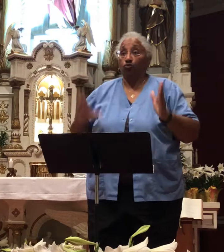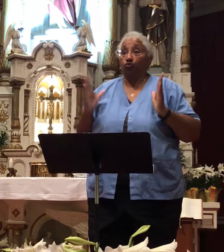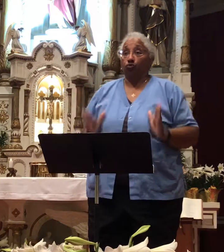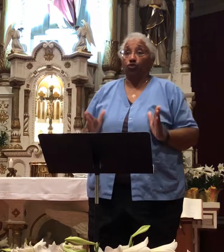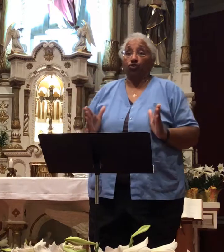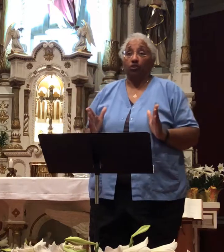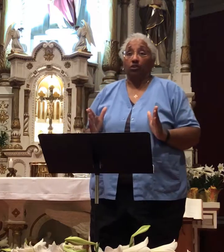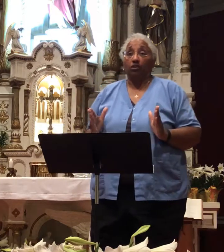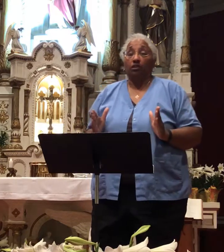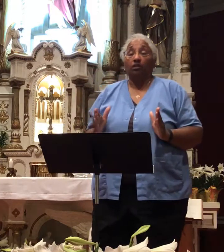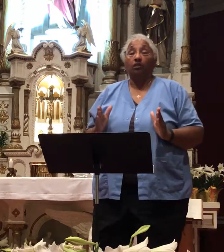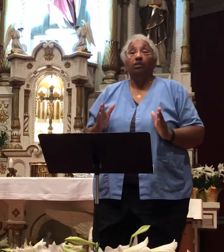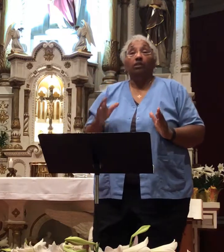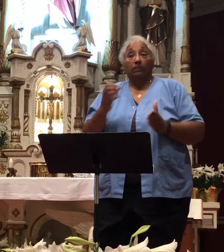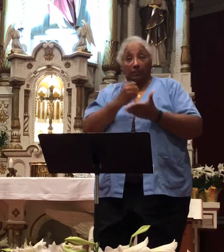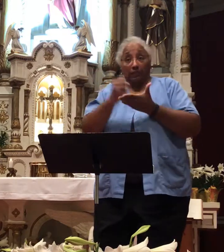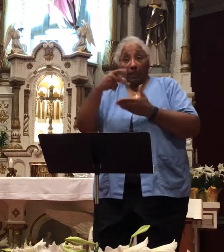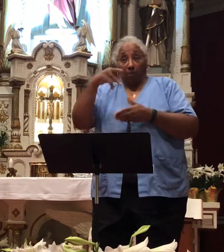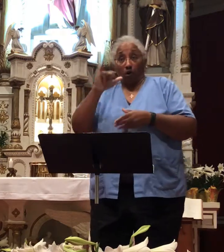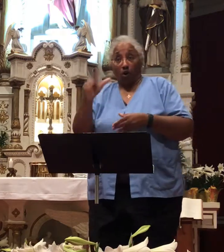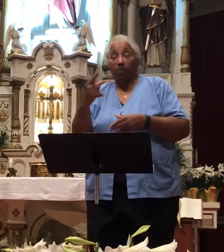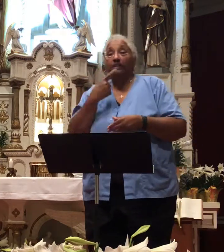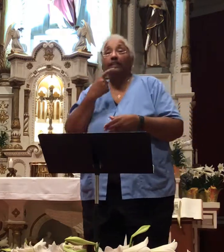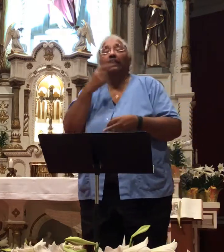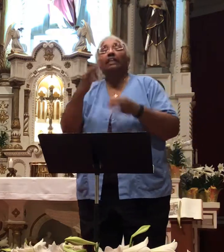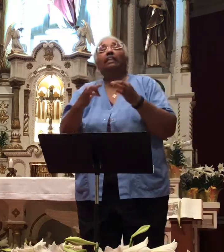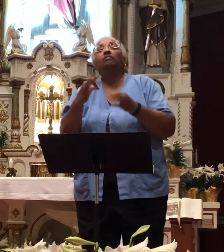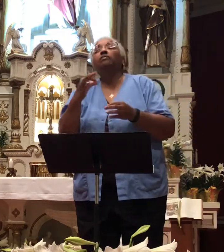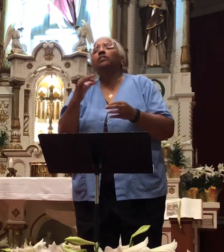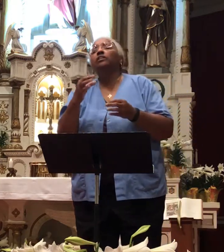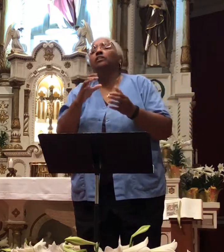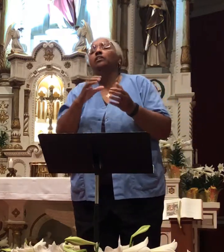us, if Jesus did not rise from the dead,